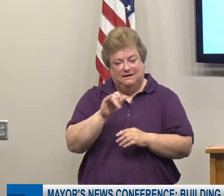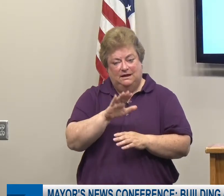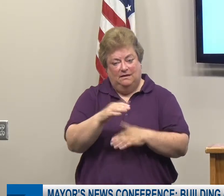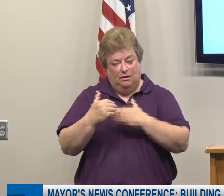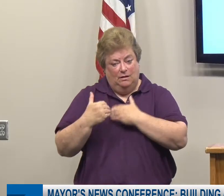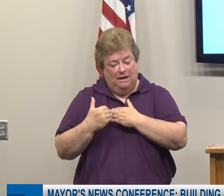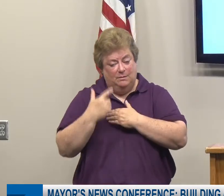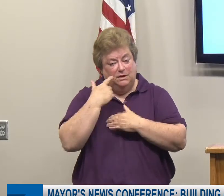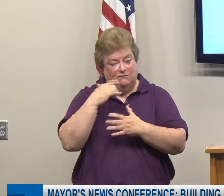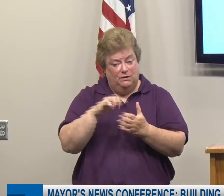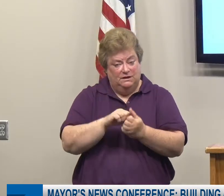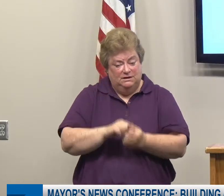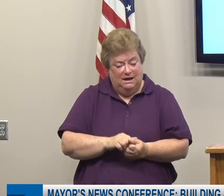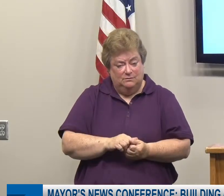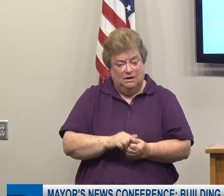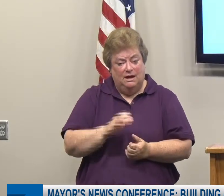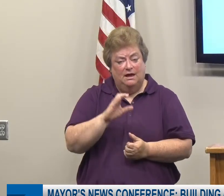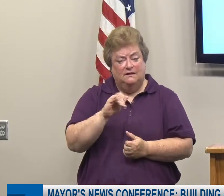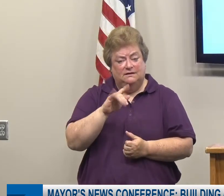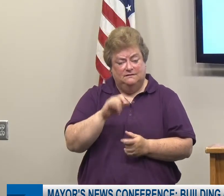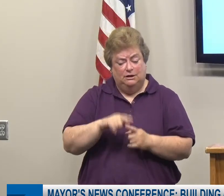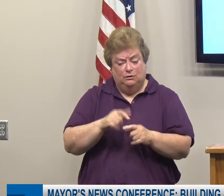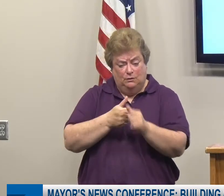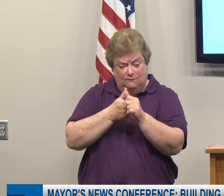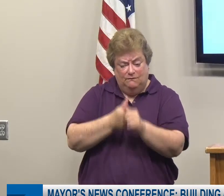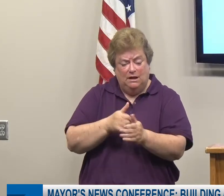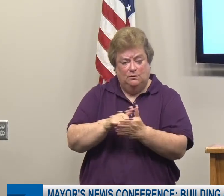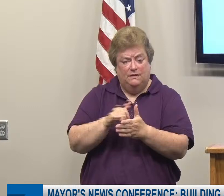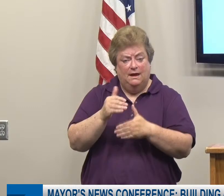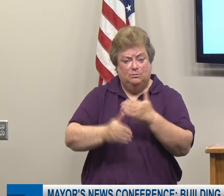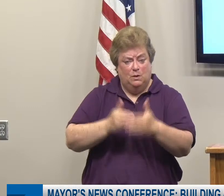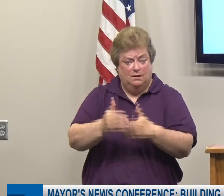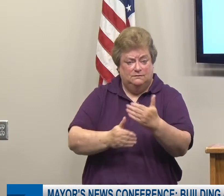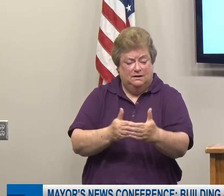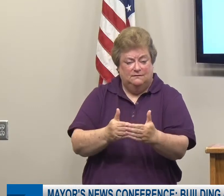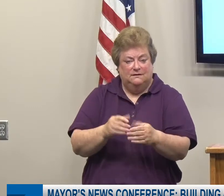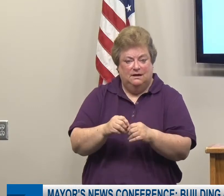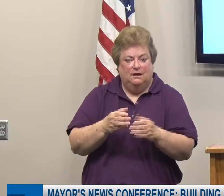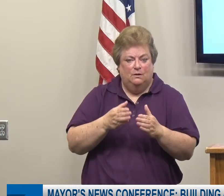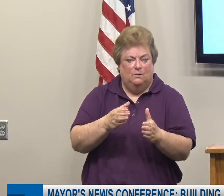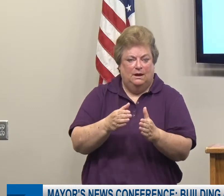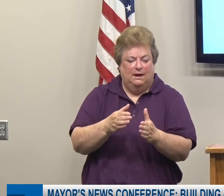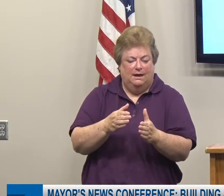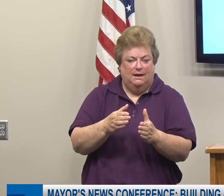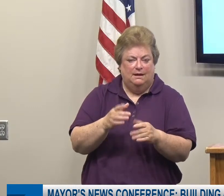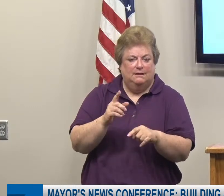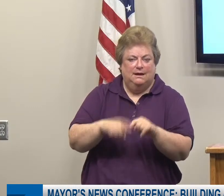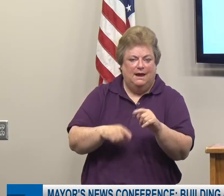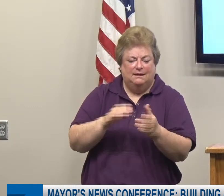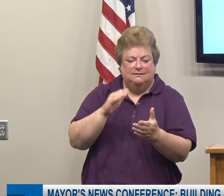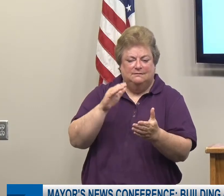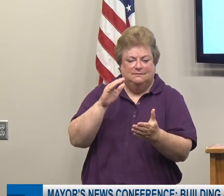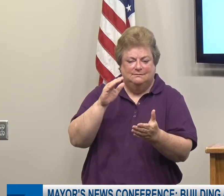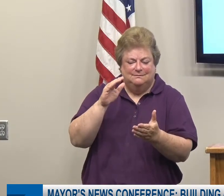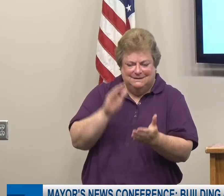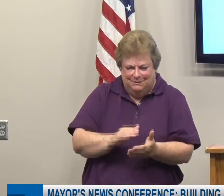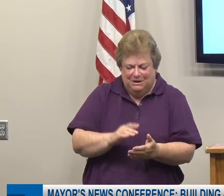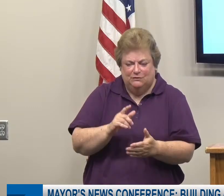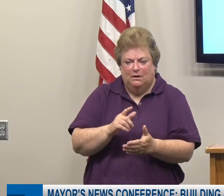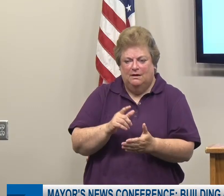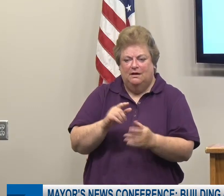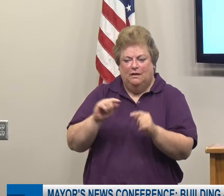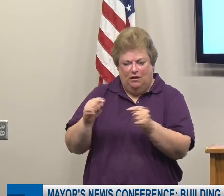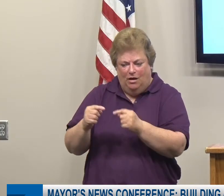and the city's responsibility to adhere to that process in no way, of course, diminishes the harm that occurred during those